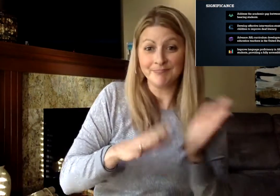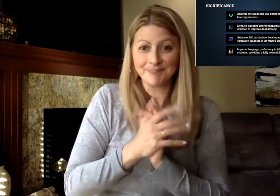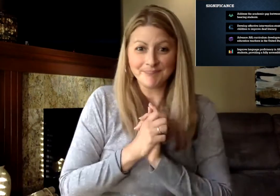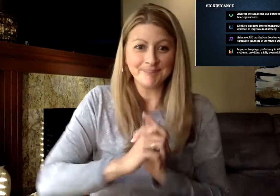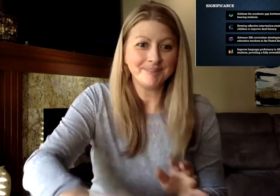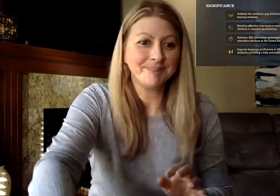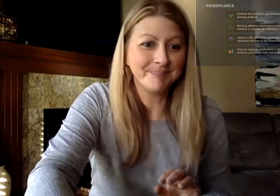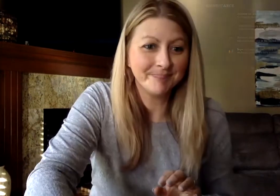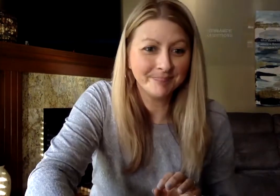among the deaf students.